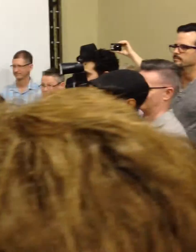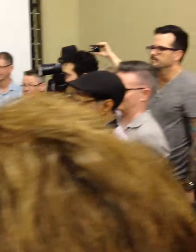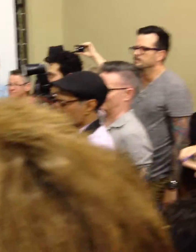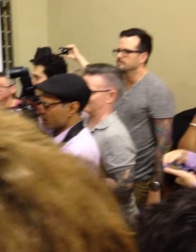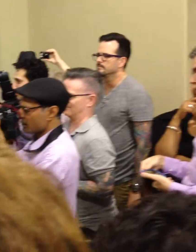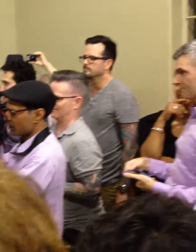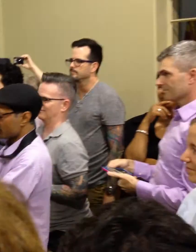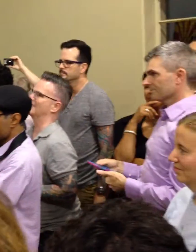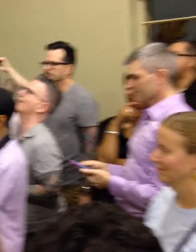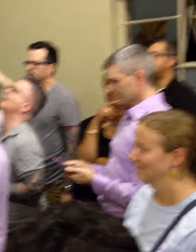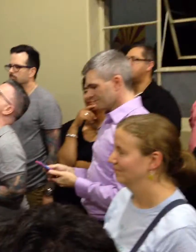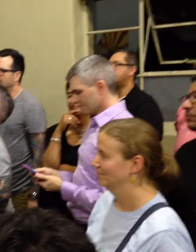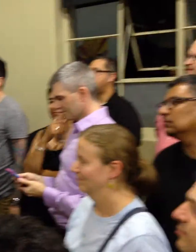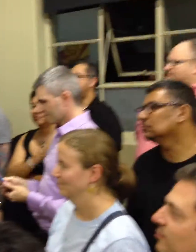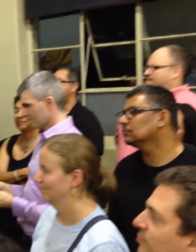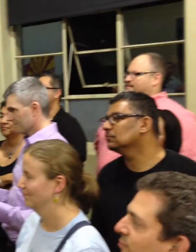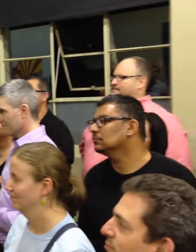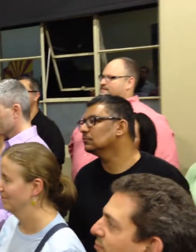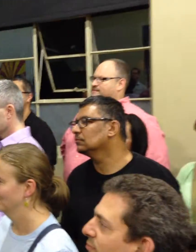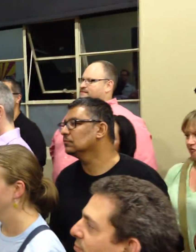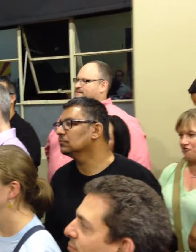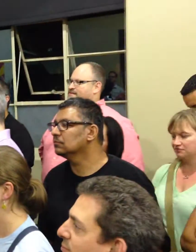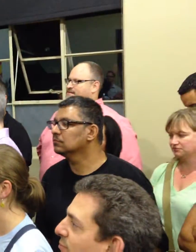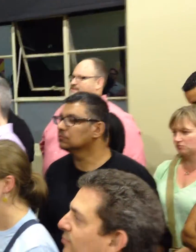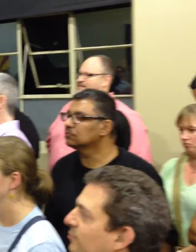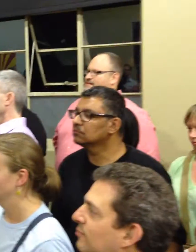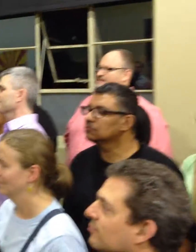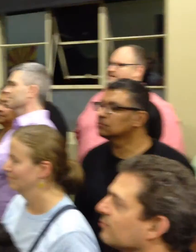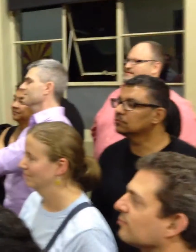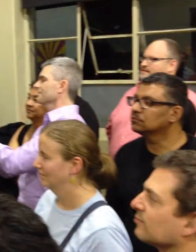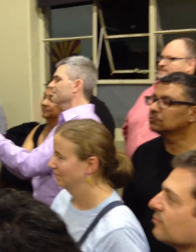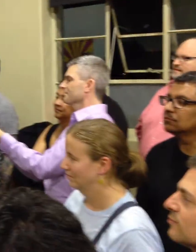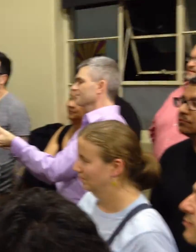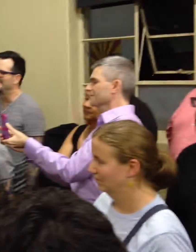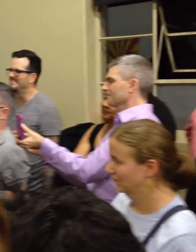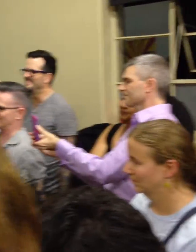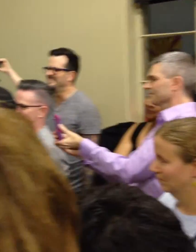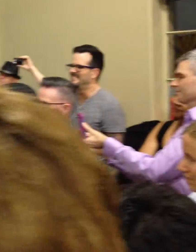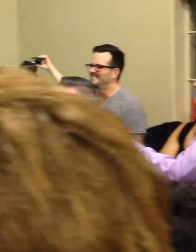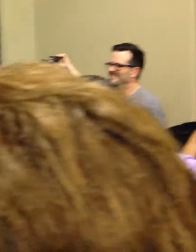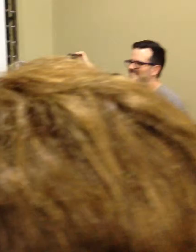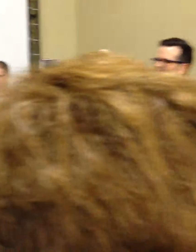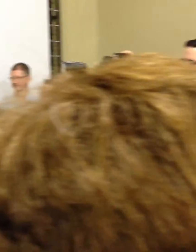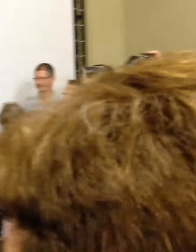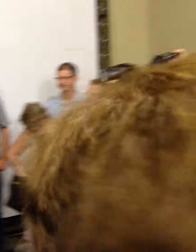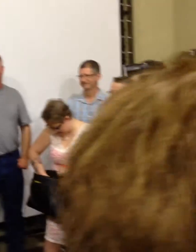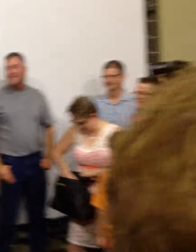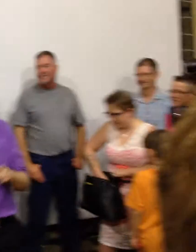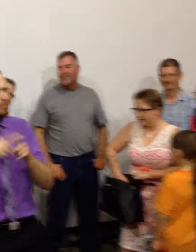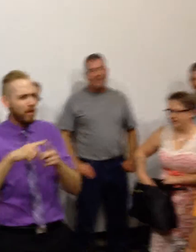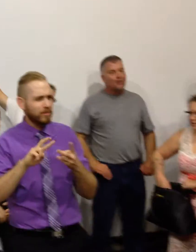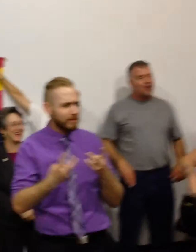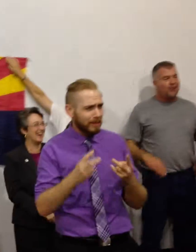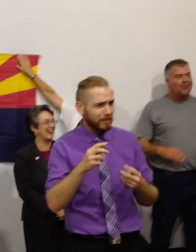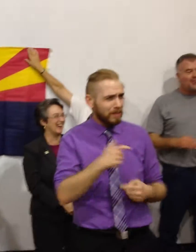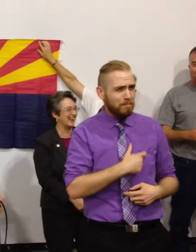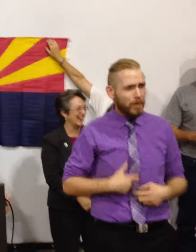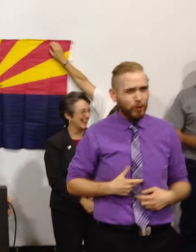I know what Brendan Mahoney is thinking right now. First, it's a great day in Arizona. And second, mayor, what are you wearing?